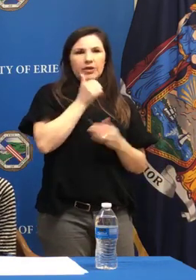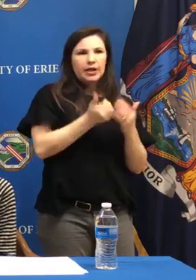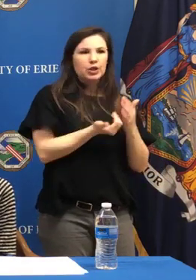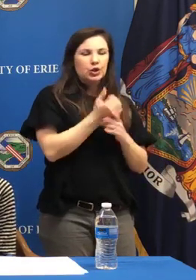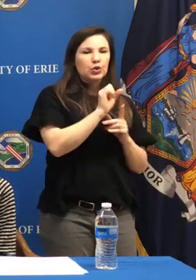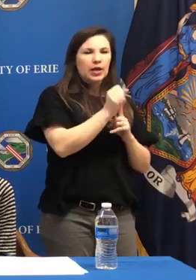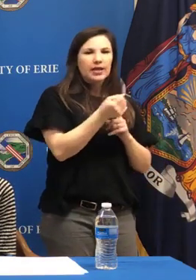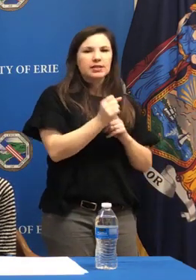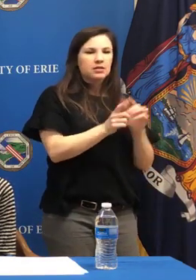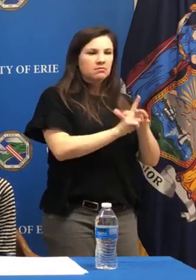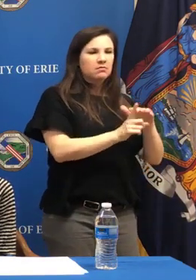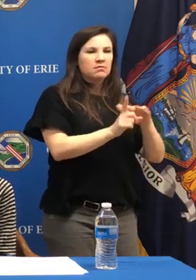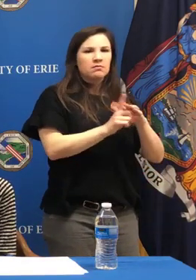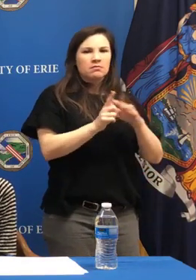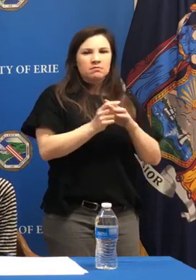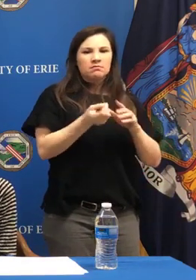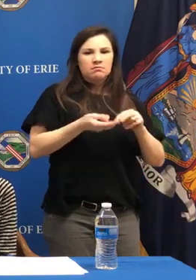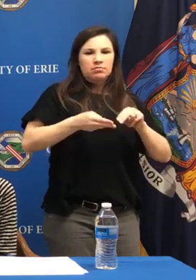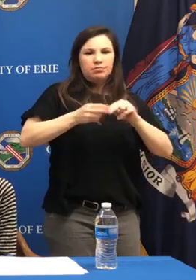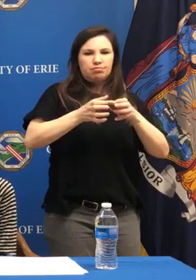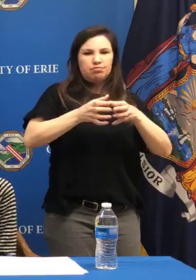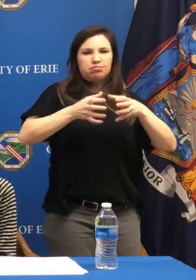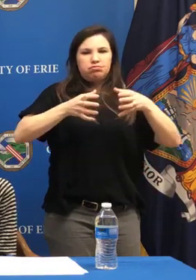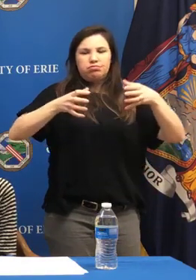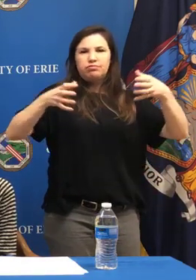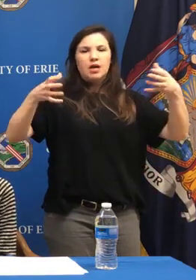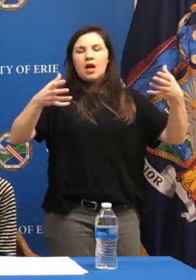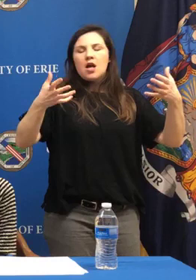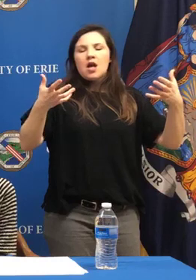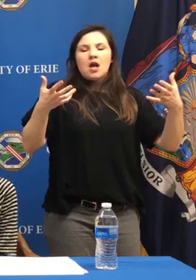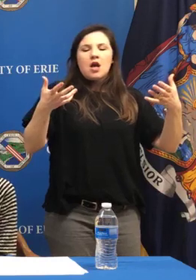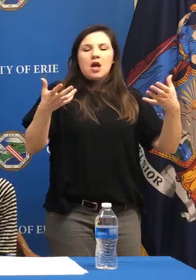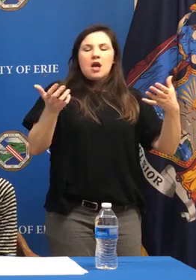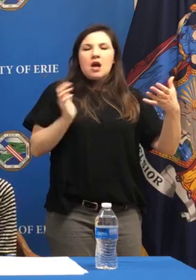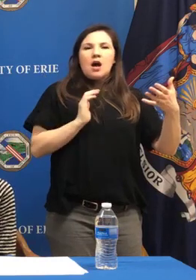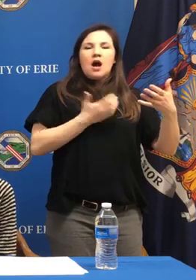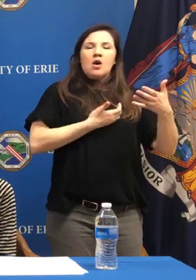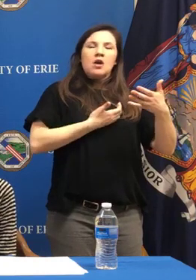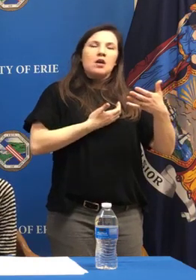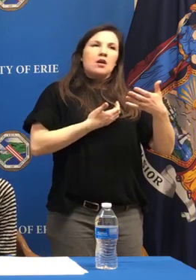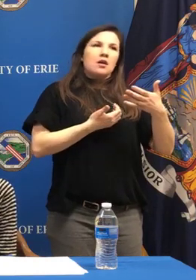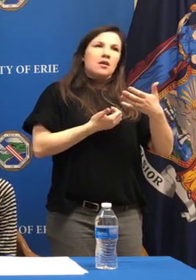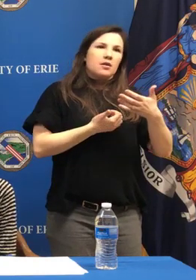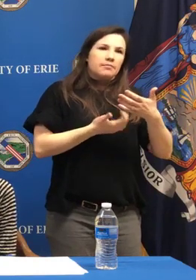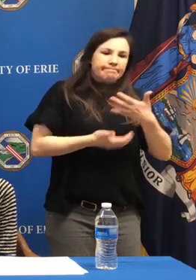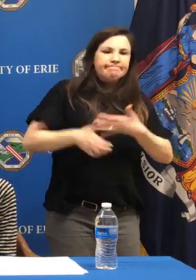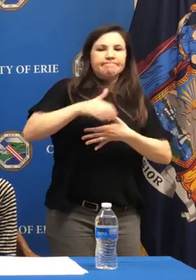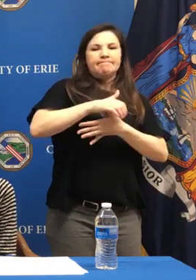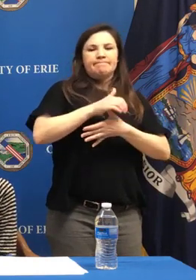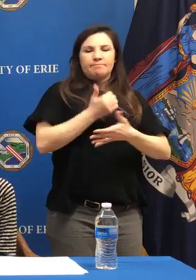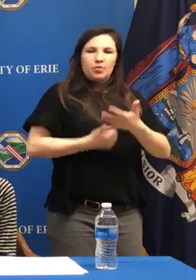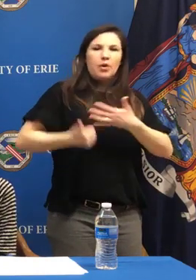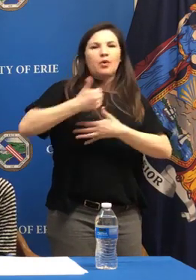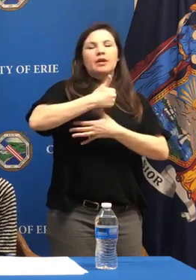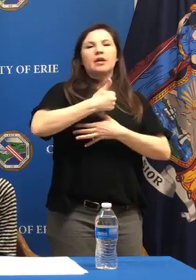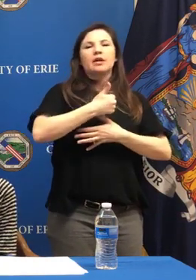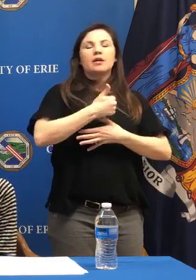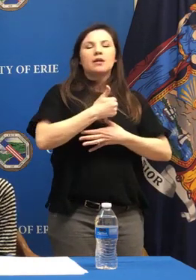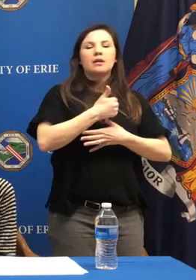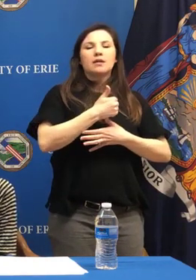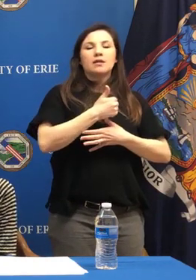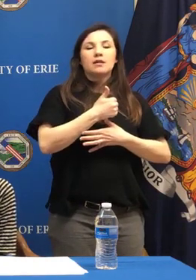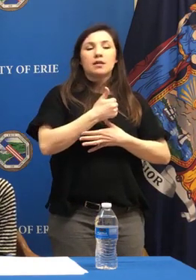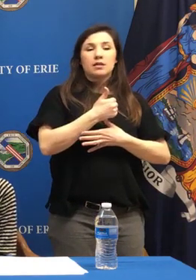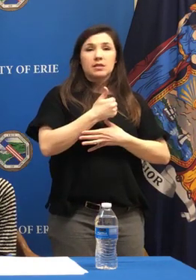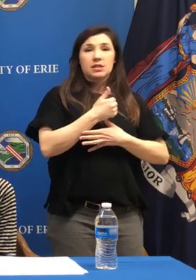ballooning, and we're just, our priority is to make sure that